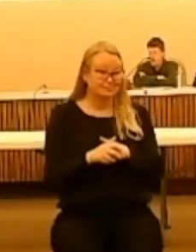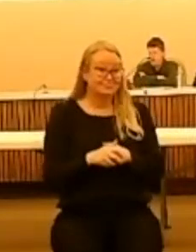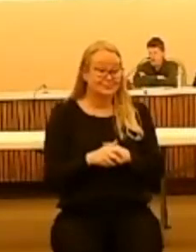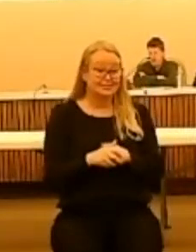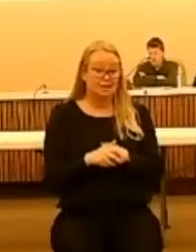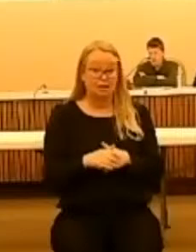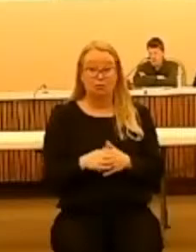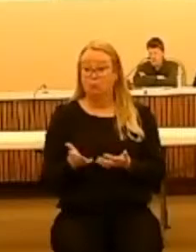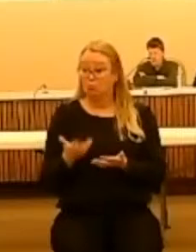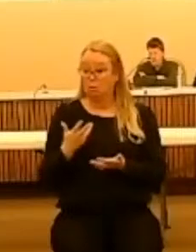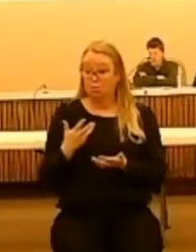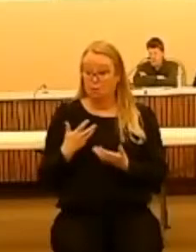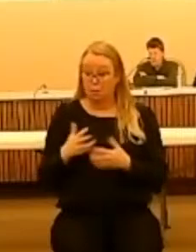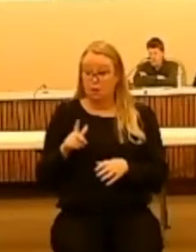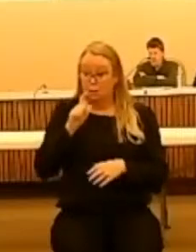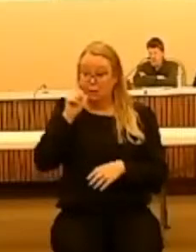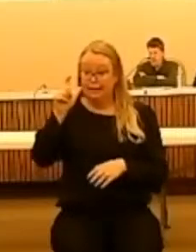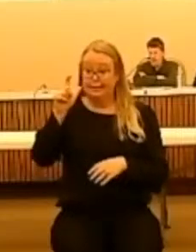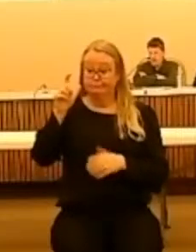And so